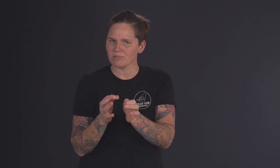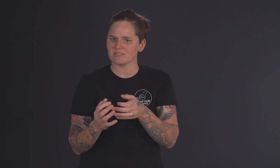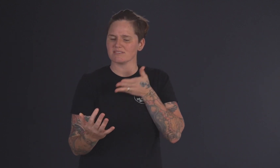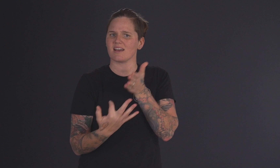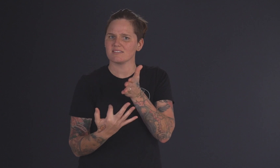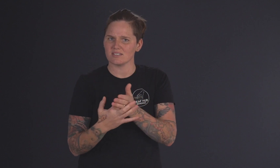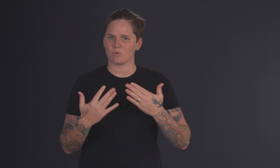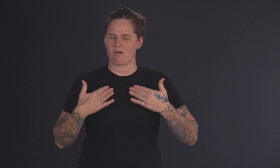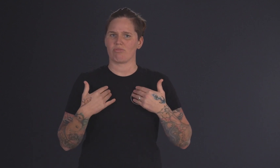health information.